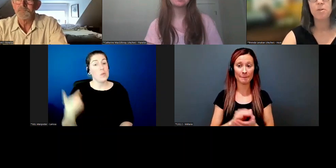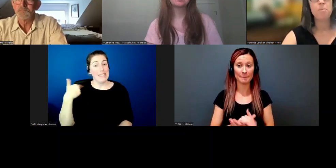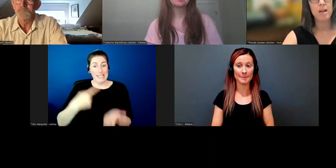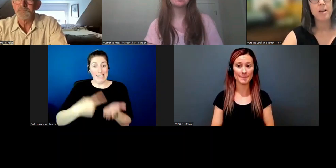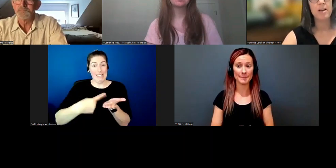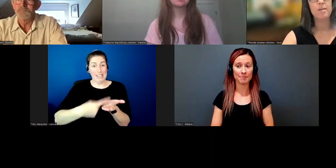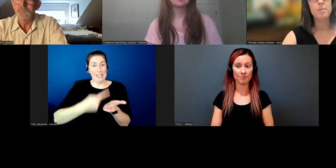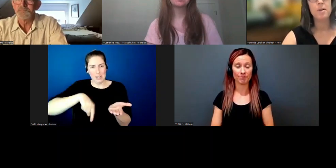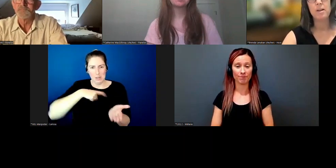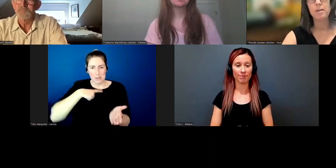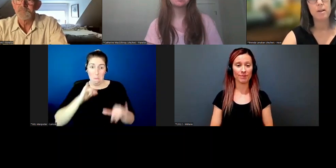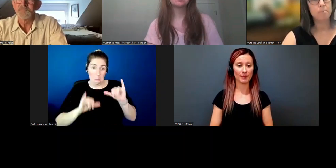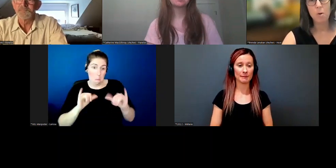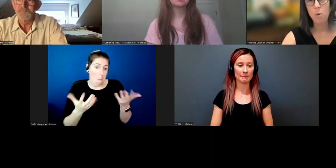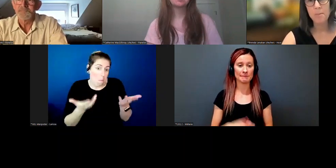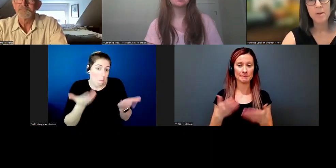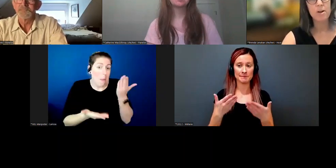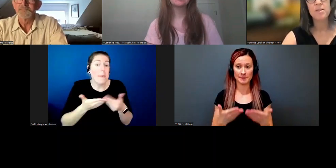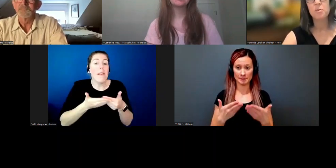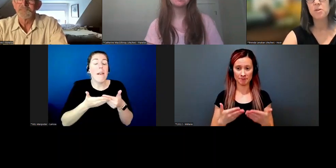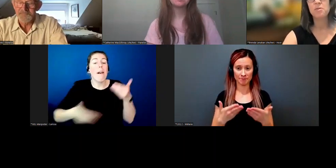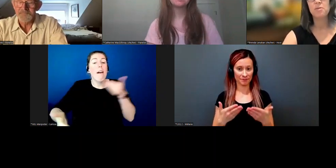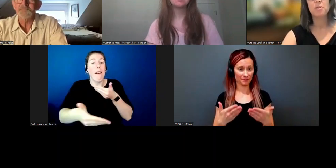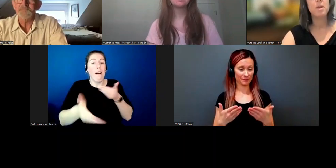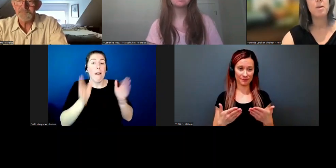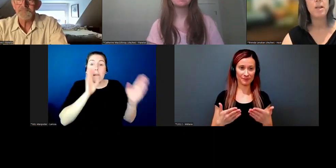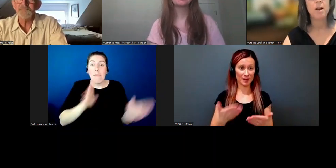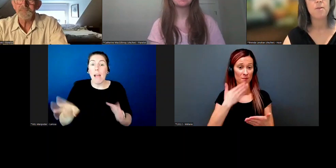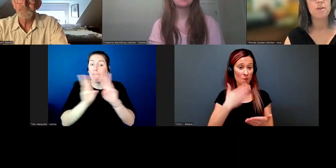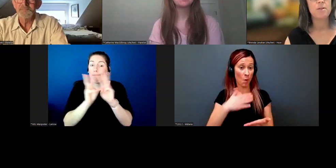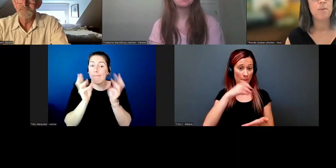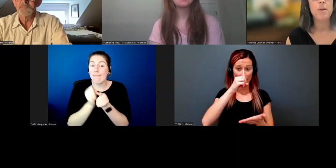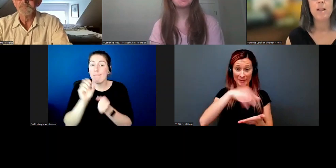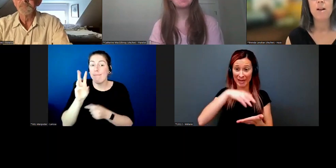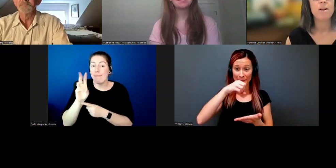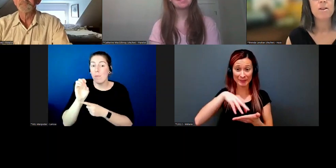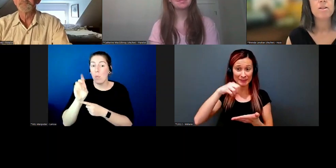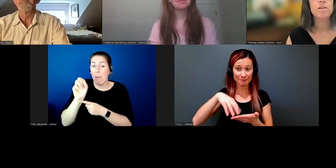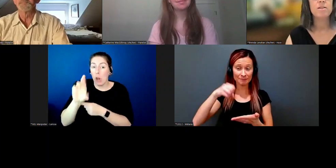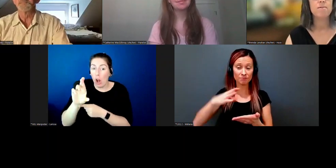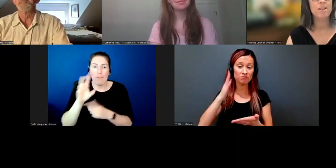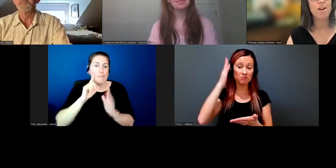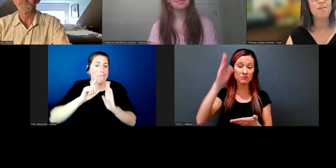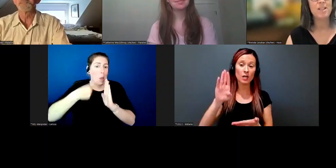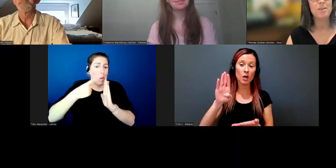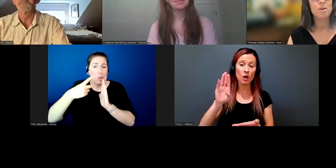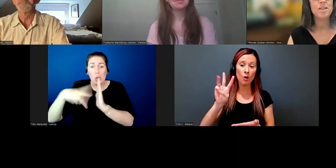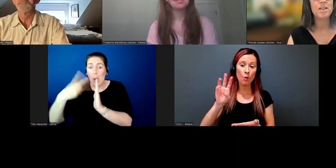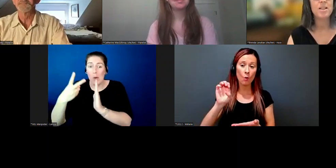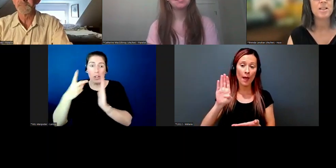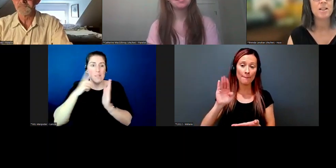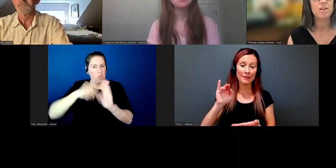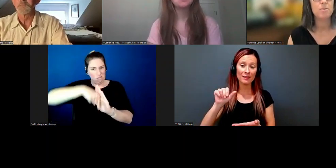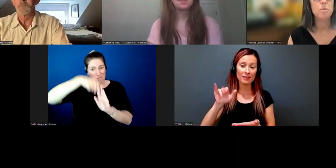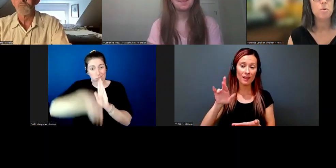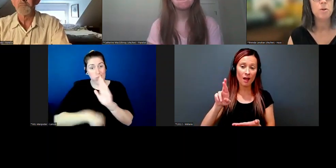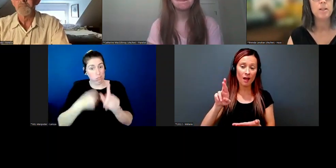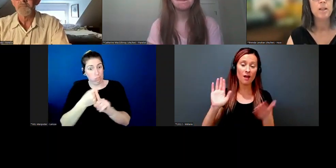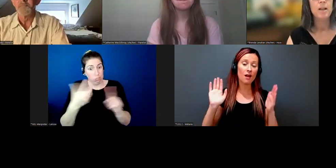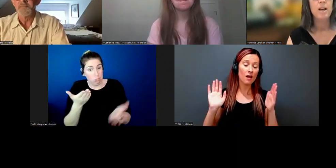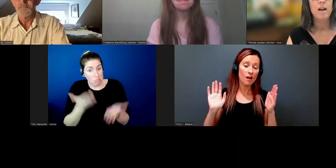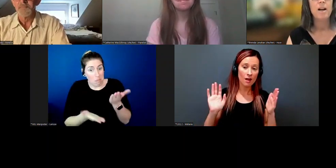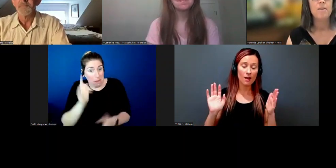worth planning like a webinar of sorts for maybe an hour or maybe longer to dive deeper into this and learn